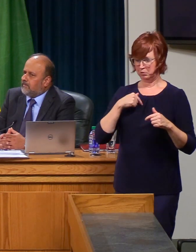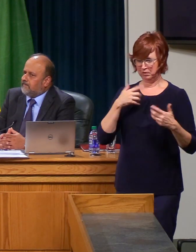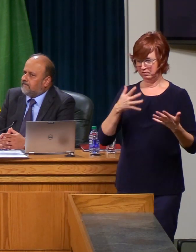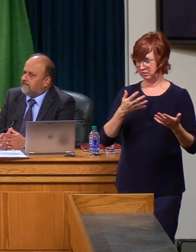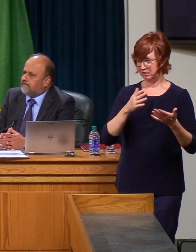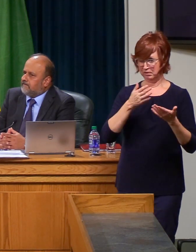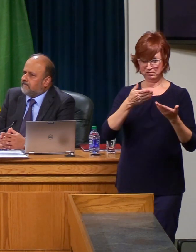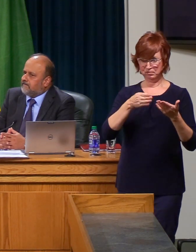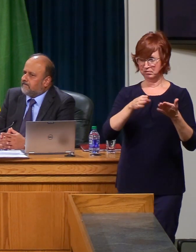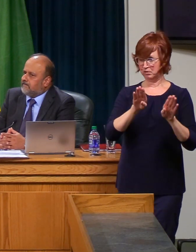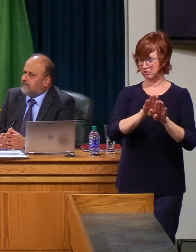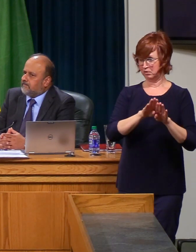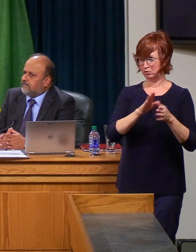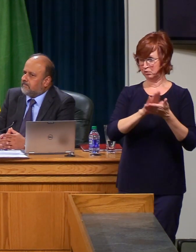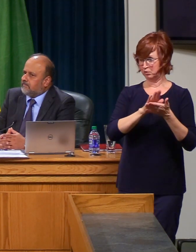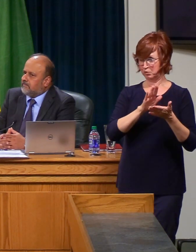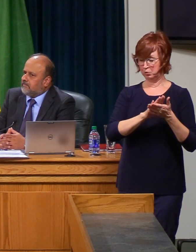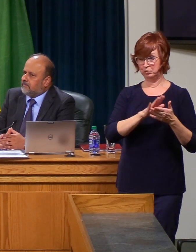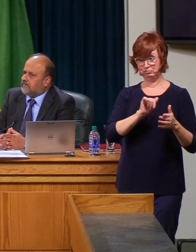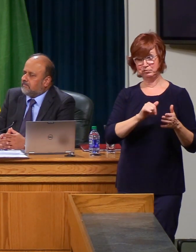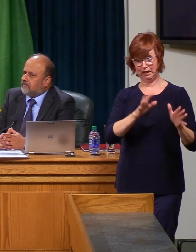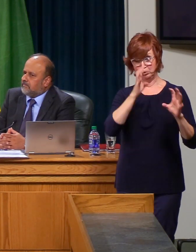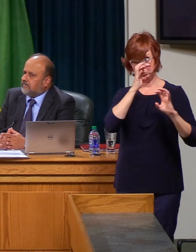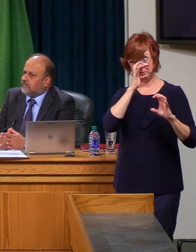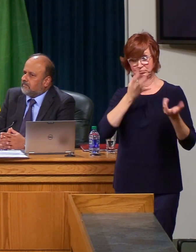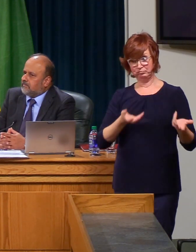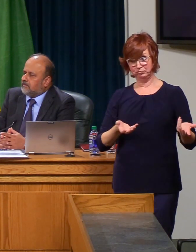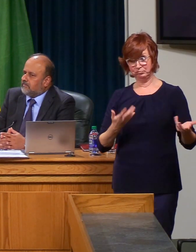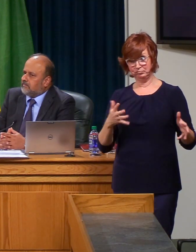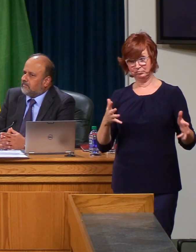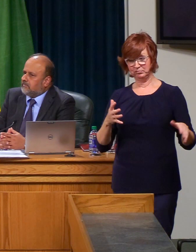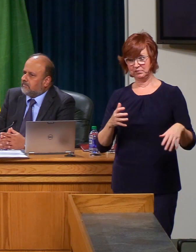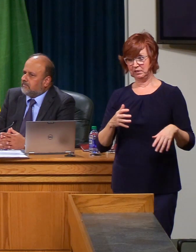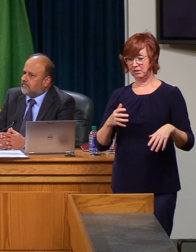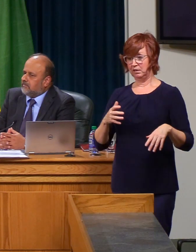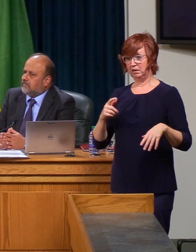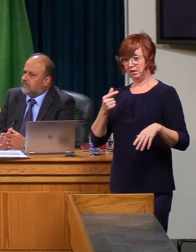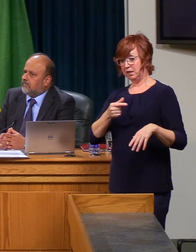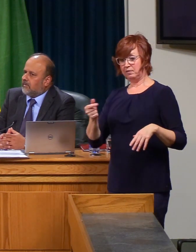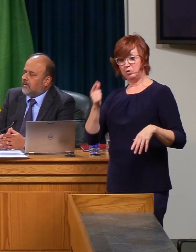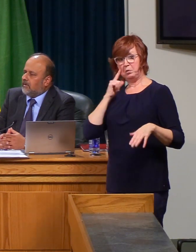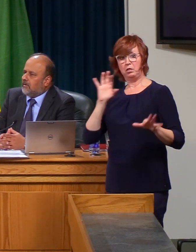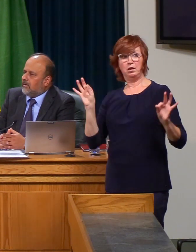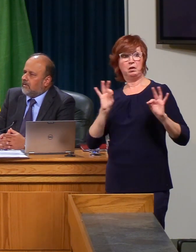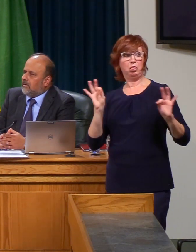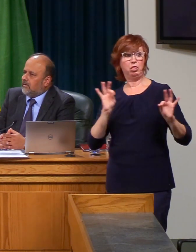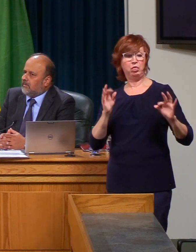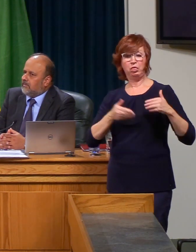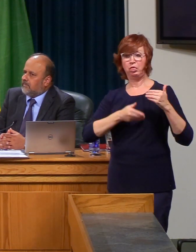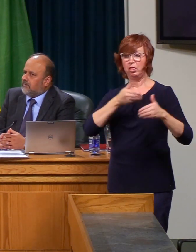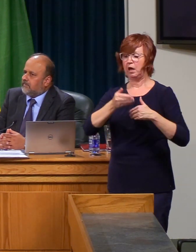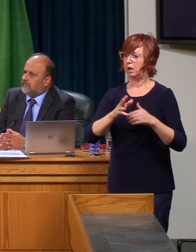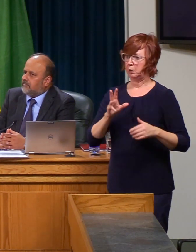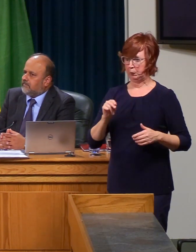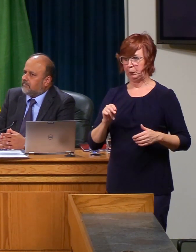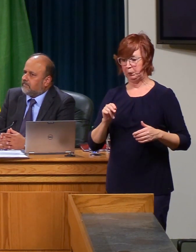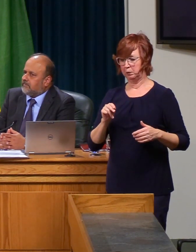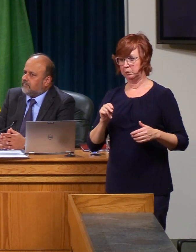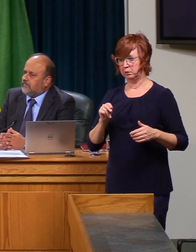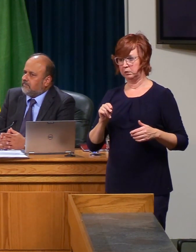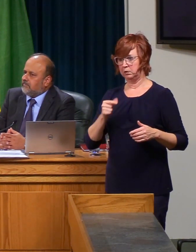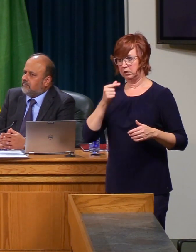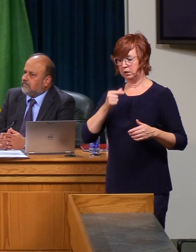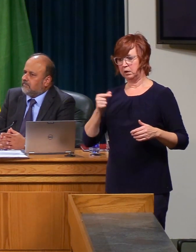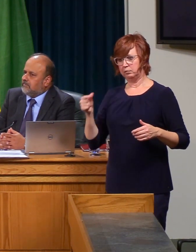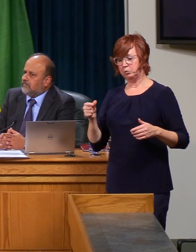province, that's a heavy-handed action that didn't come lightly by this government. We have made what I consider